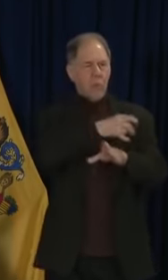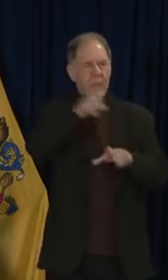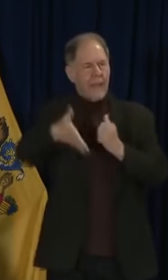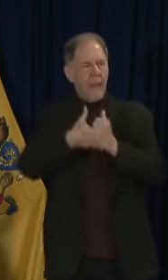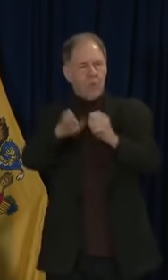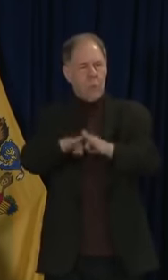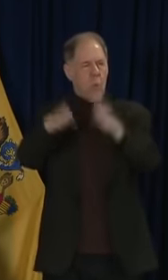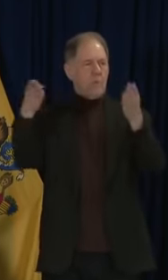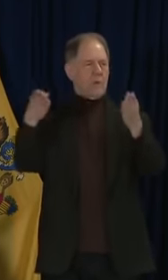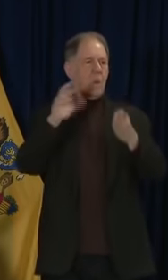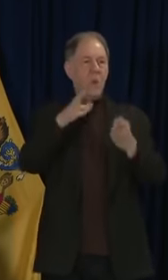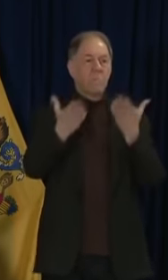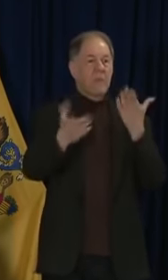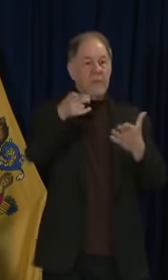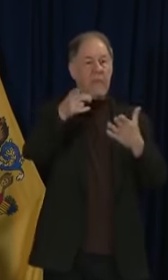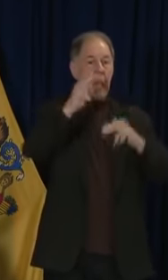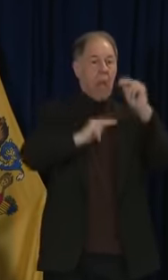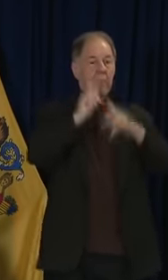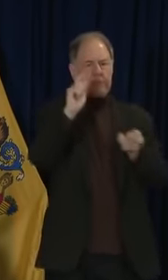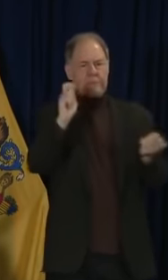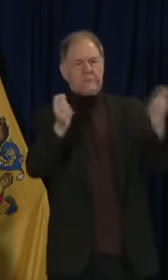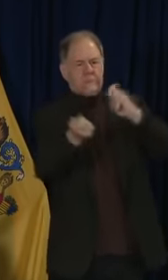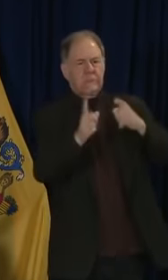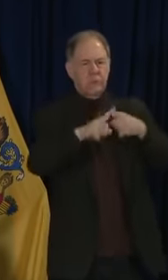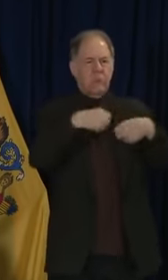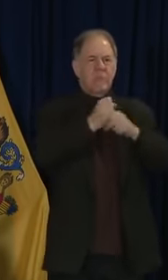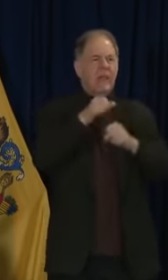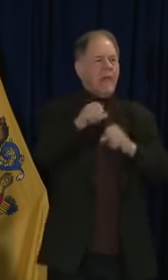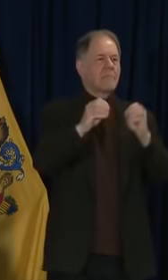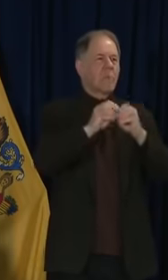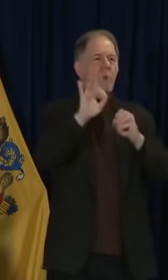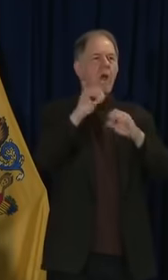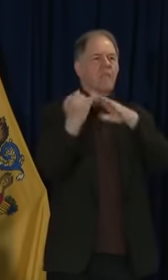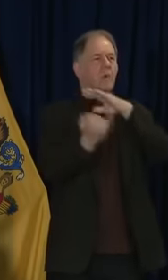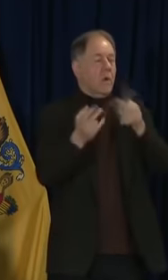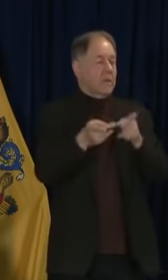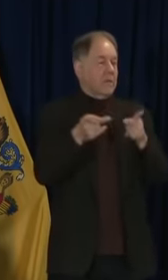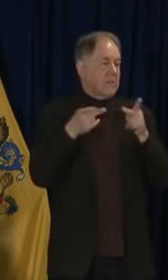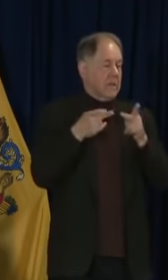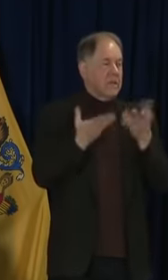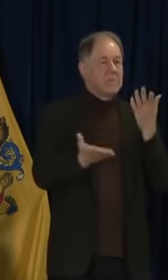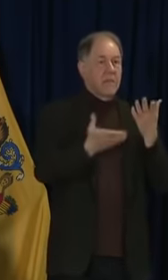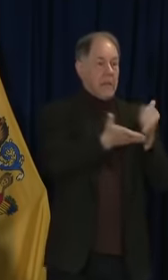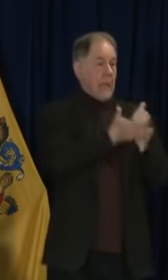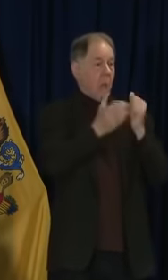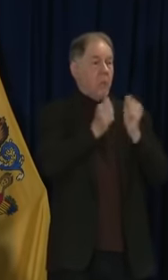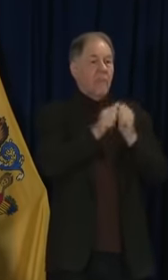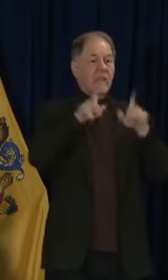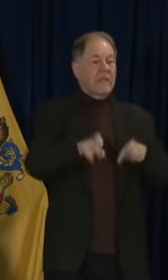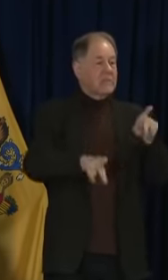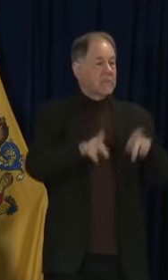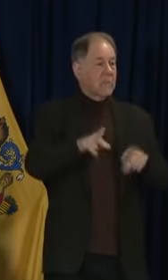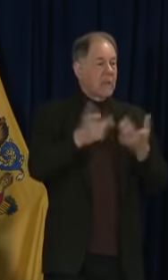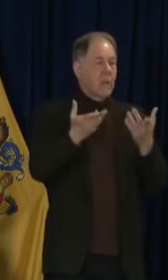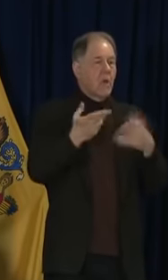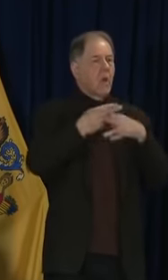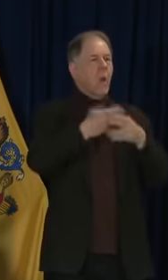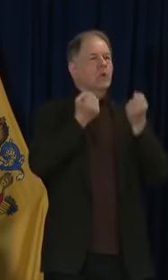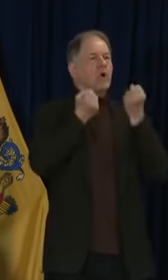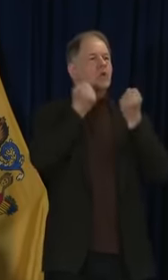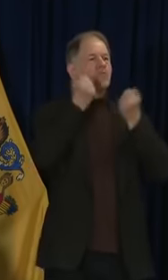self-quarantine reasons, or probably more immediately to help us out with things like testing, particularly drive-through